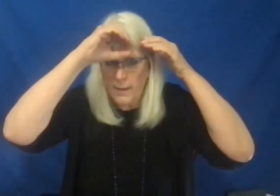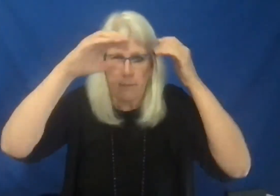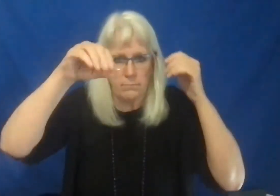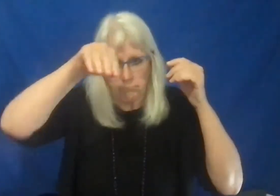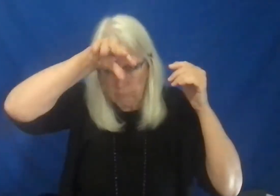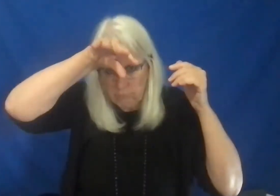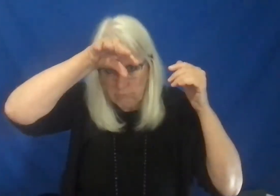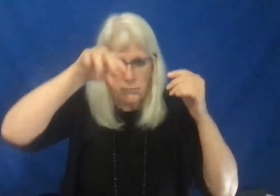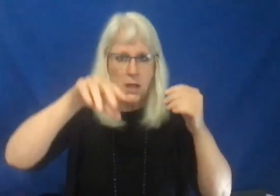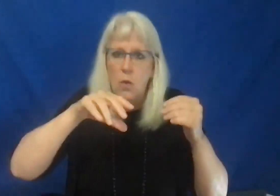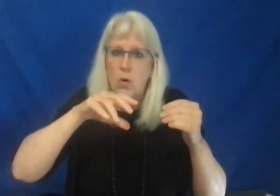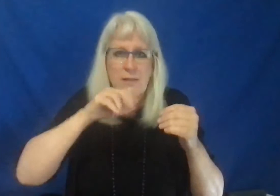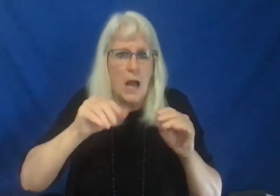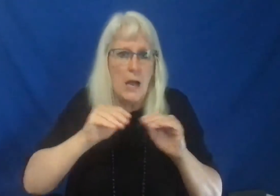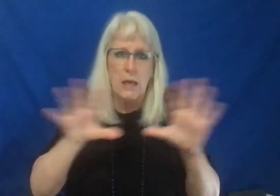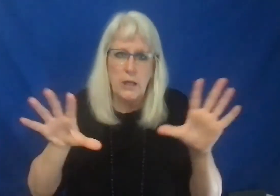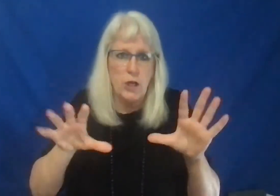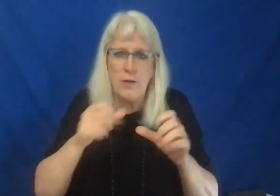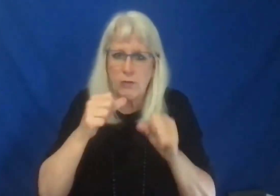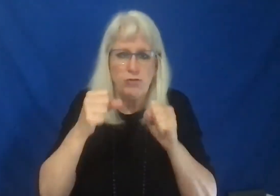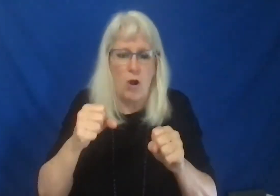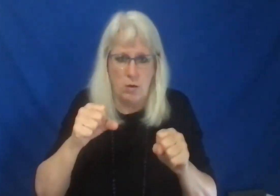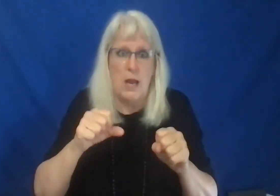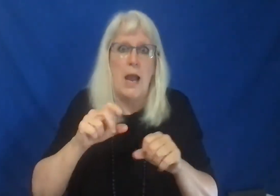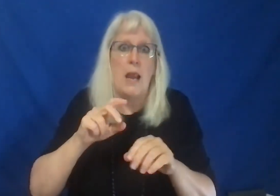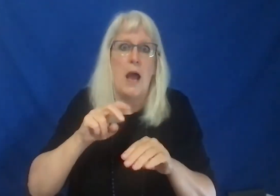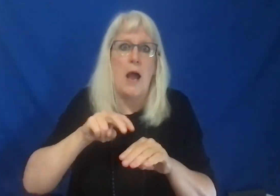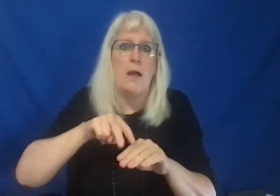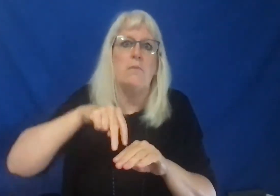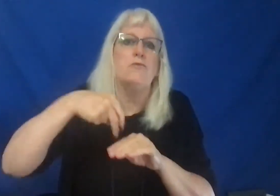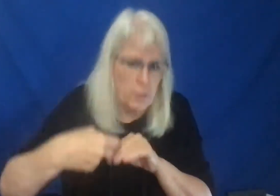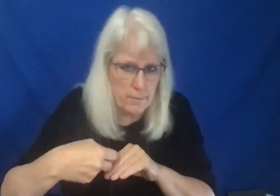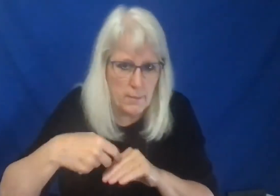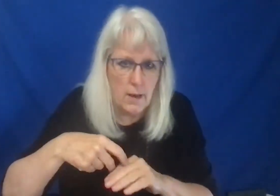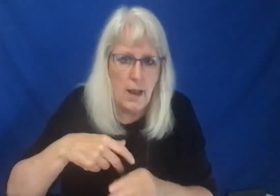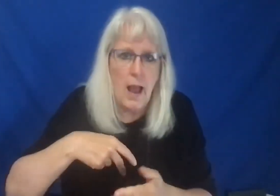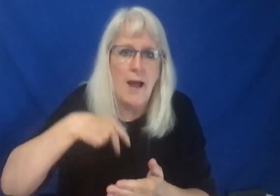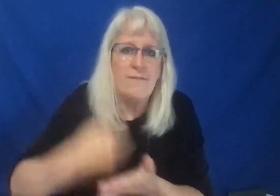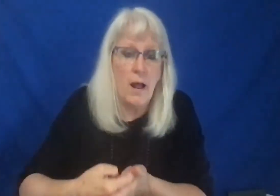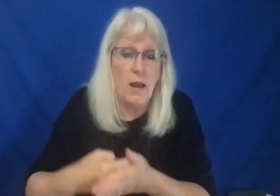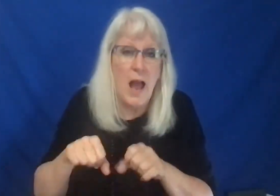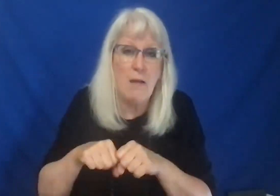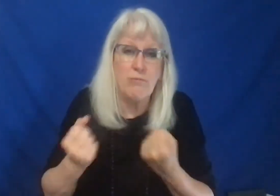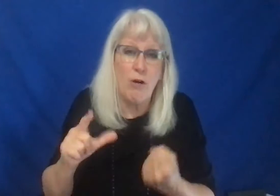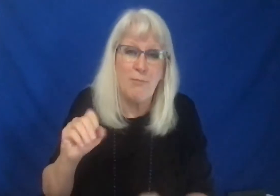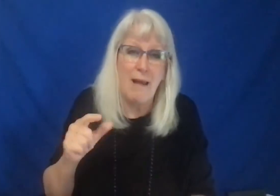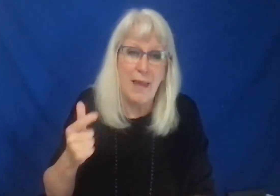brightest setting. And I fell, and I broke my leg in 4 places, and I had deep nerve